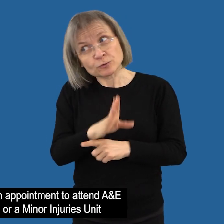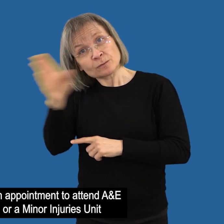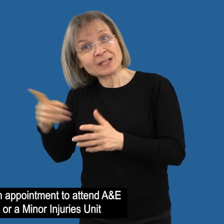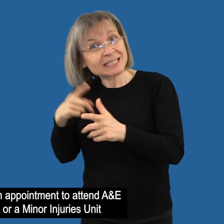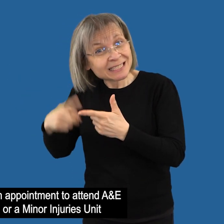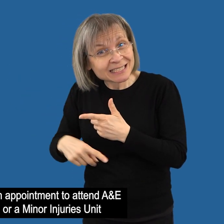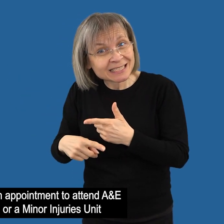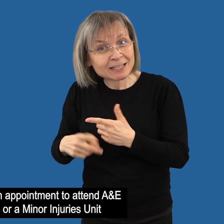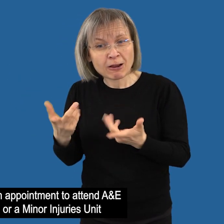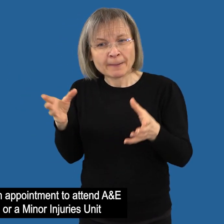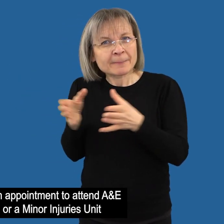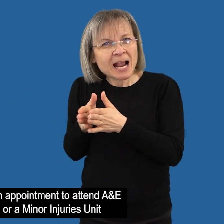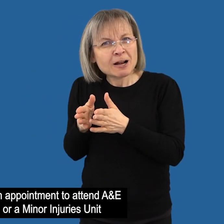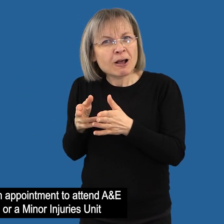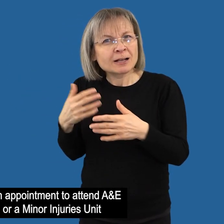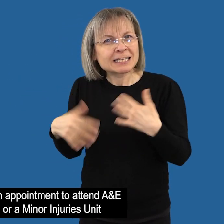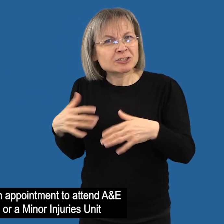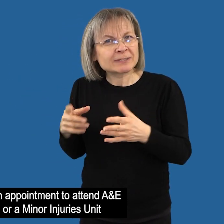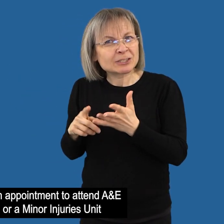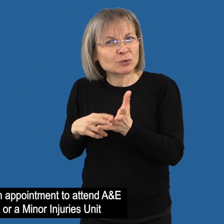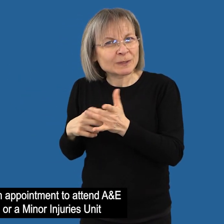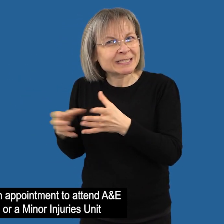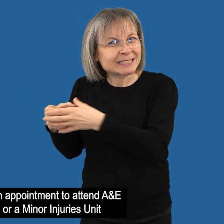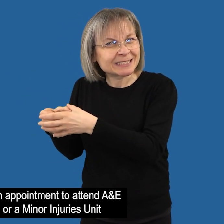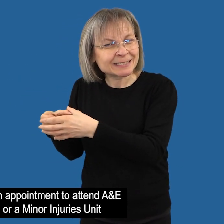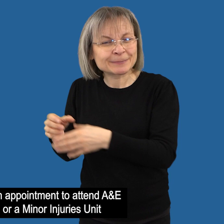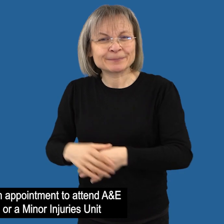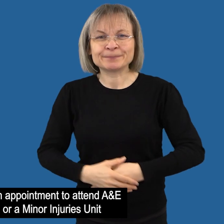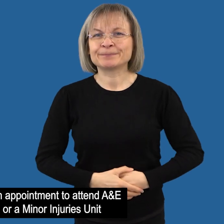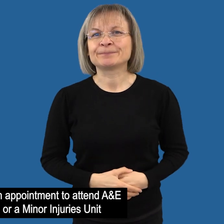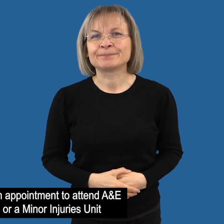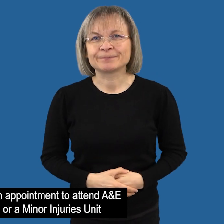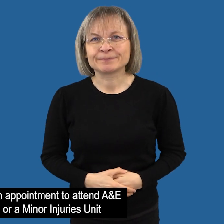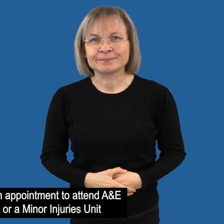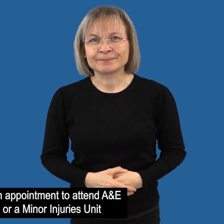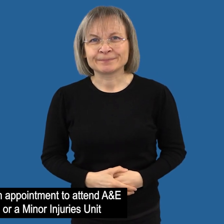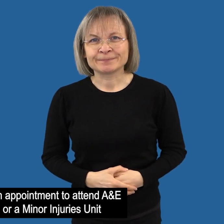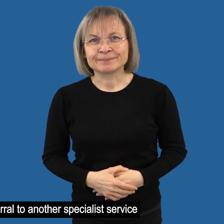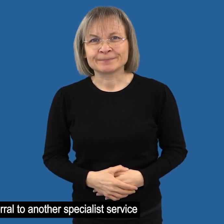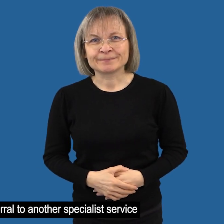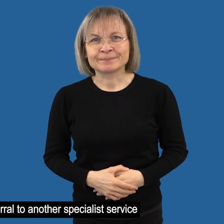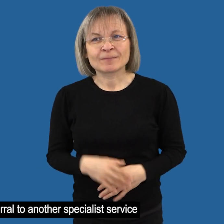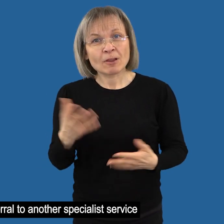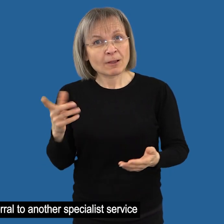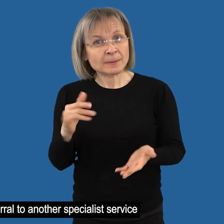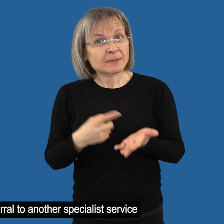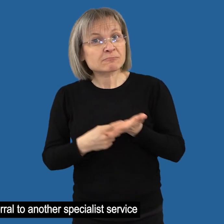An appointment to attend A&E, or a minor injuries unit. A referral to another